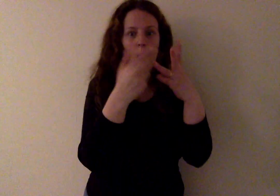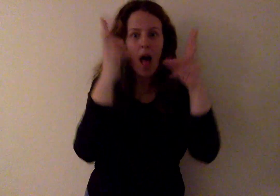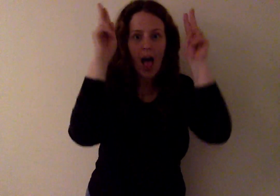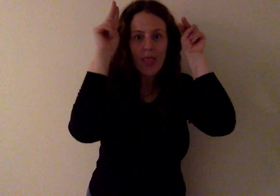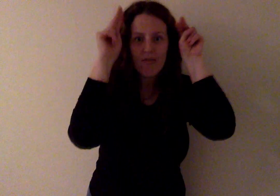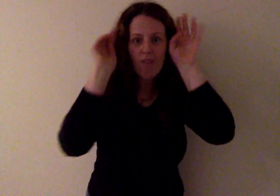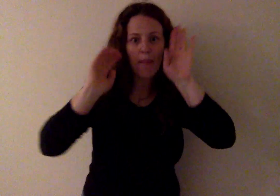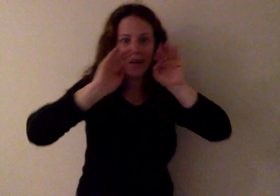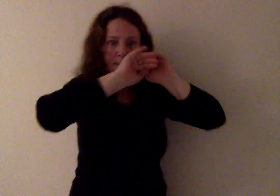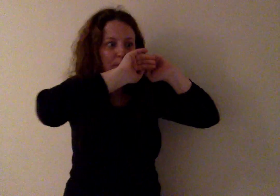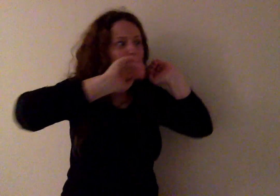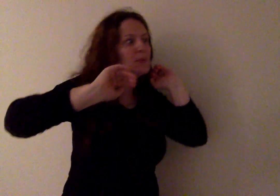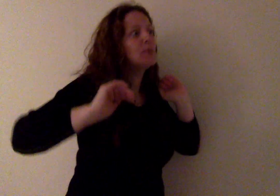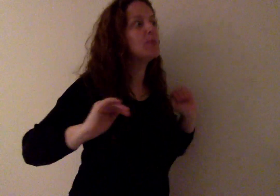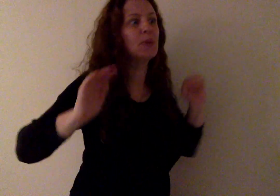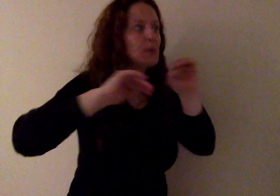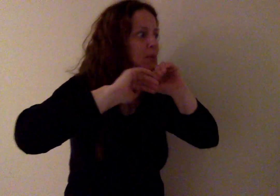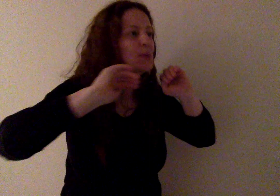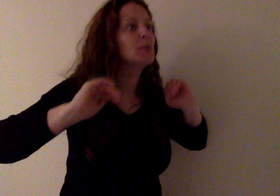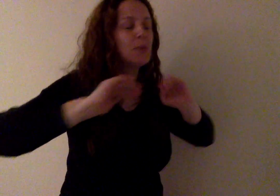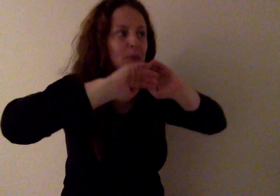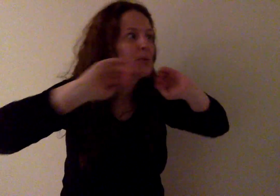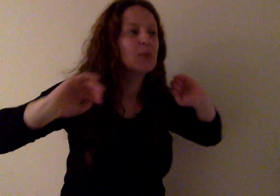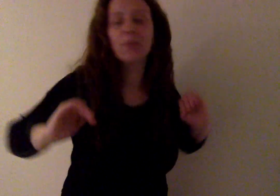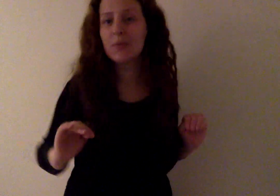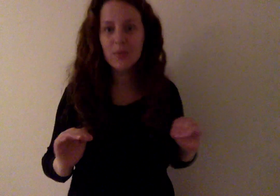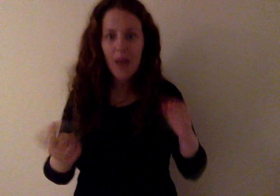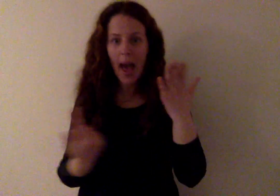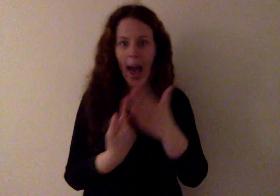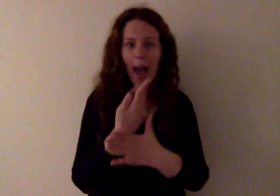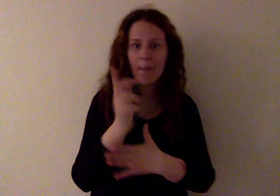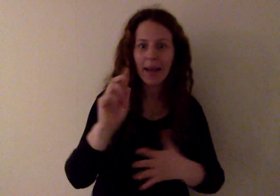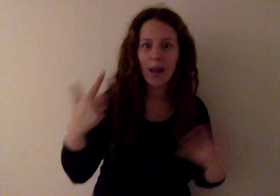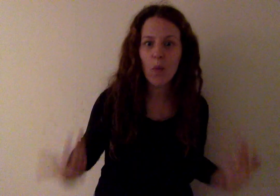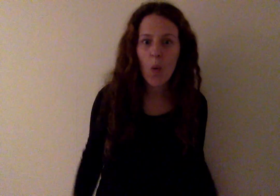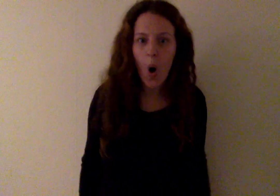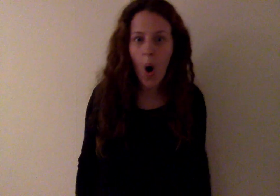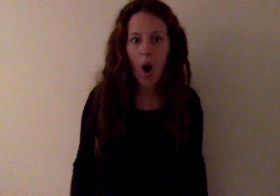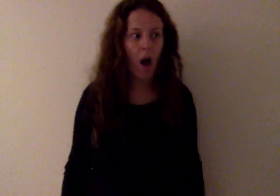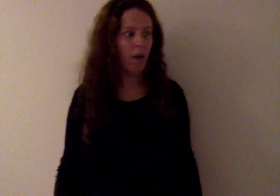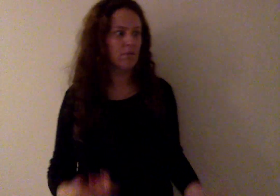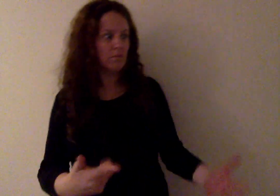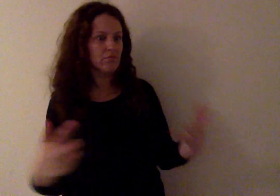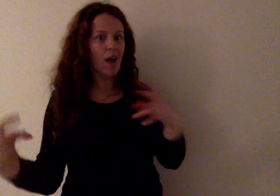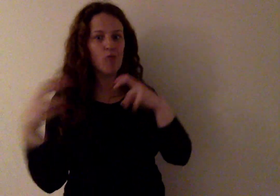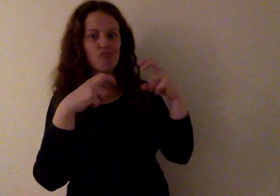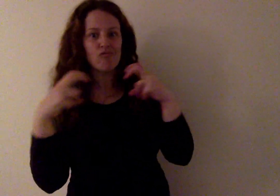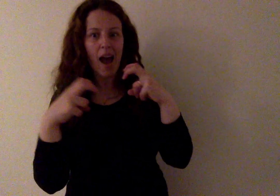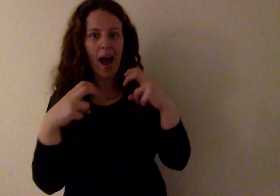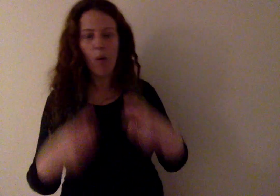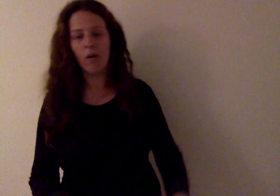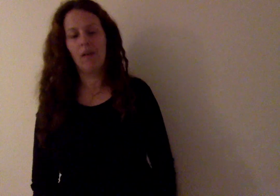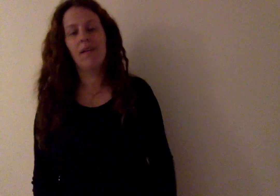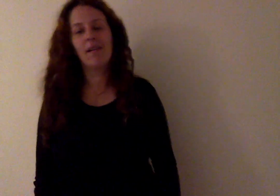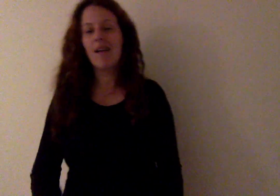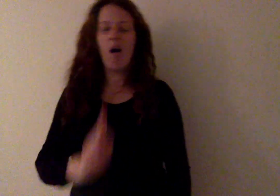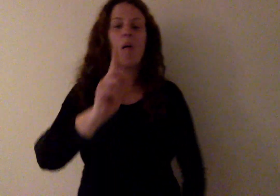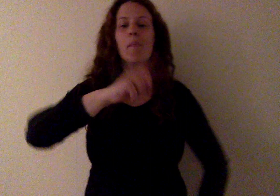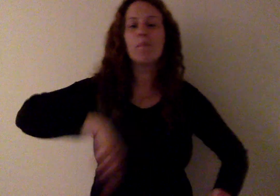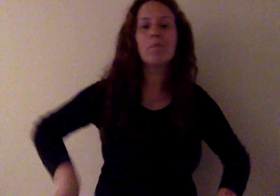Onion sauce, he remarked jeeringly, and was gone before they could think of a thoroughly